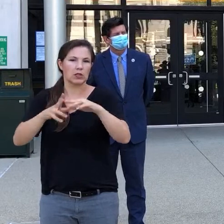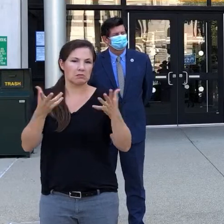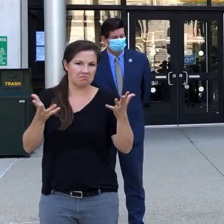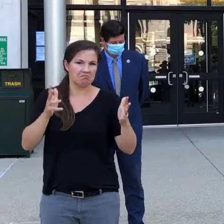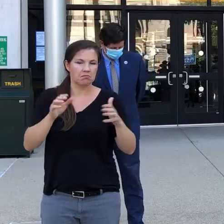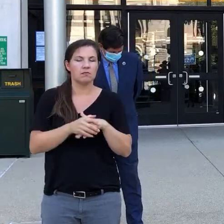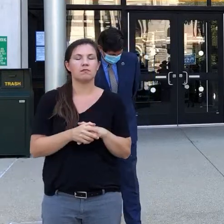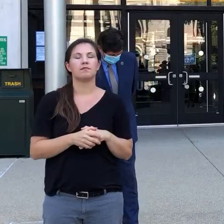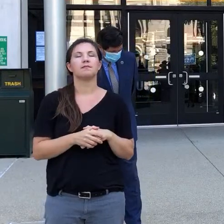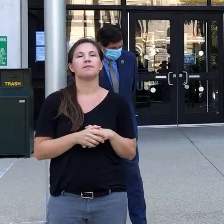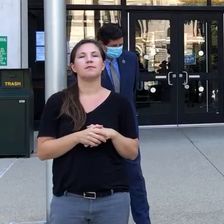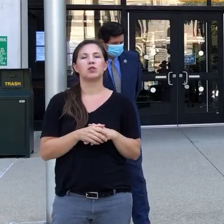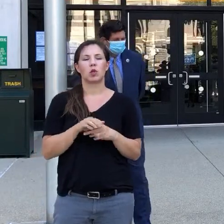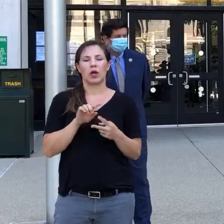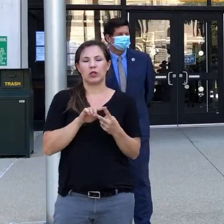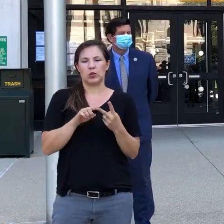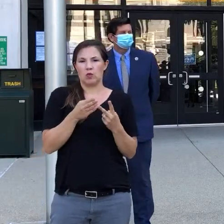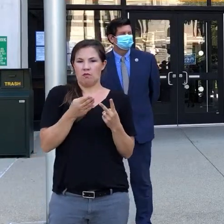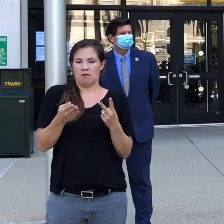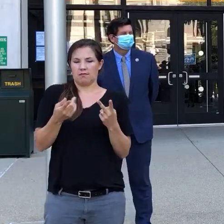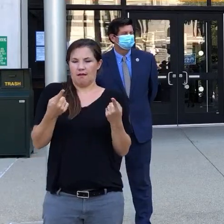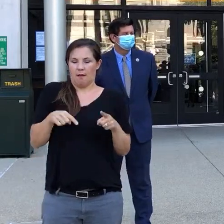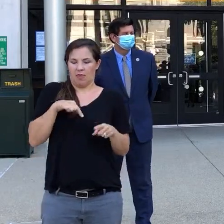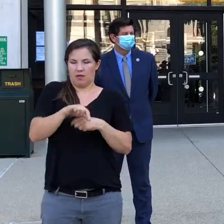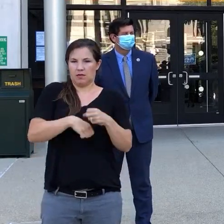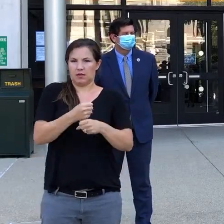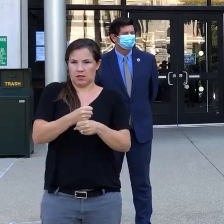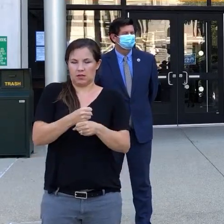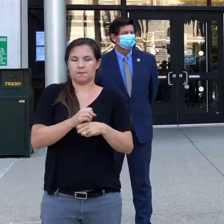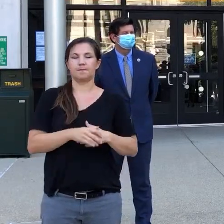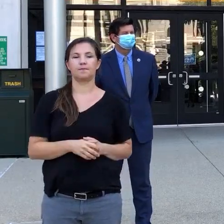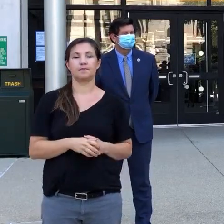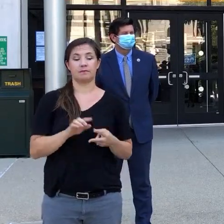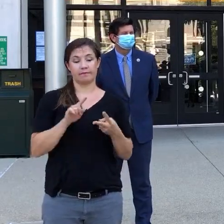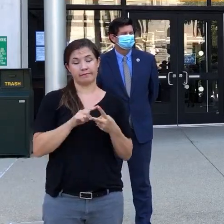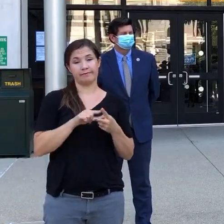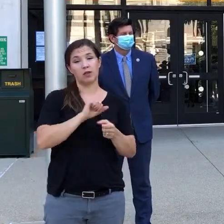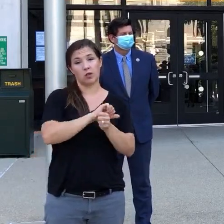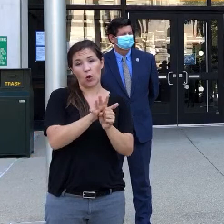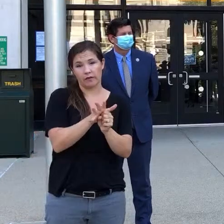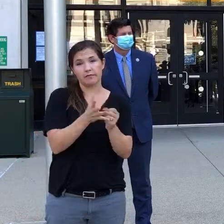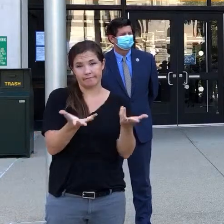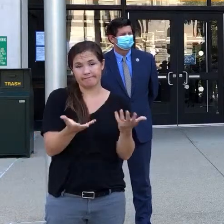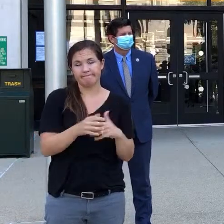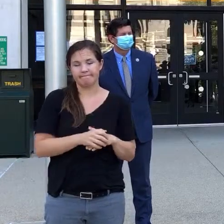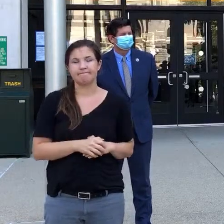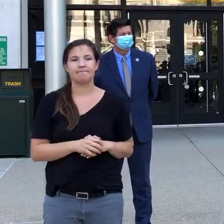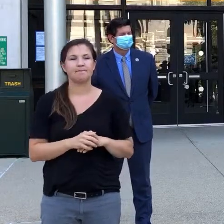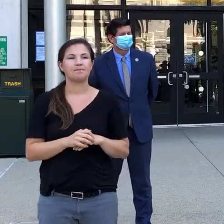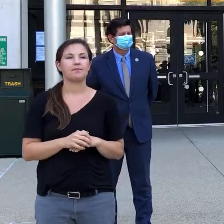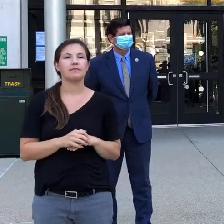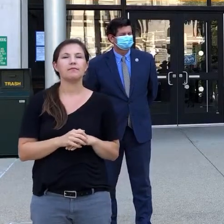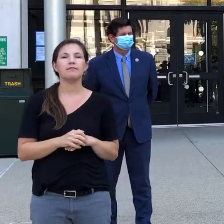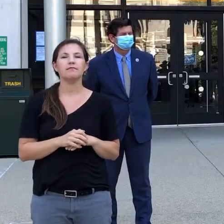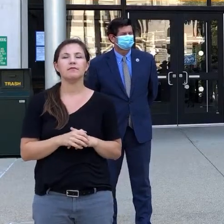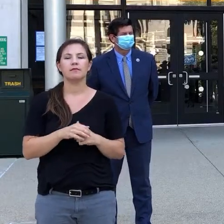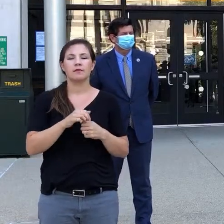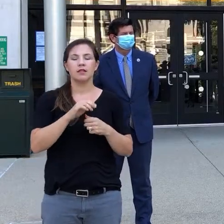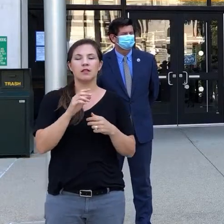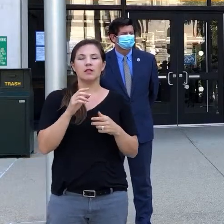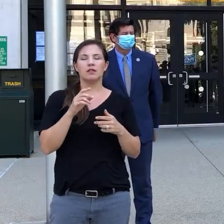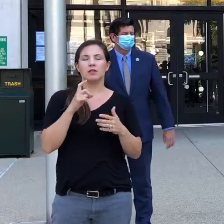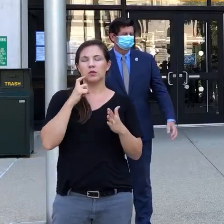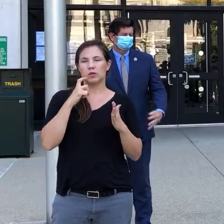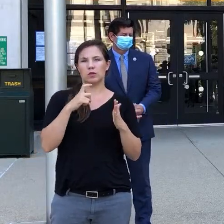elements that have occurred this year. One is COVID, where we are